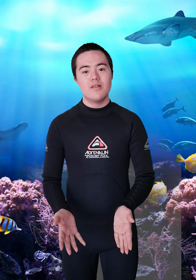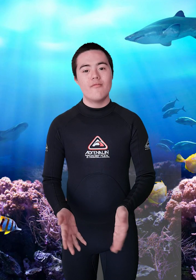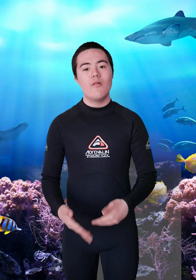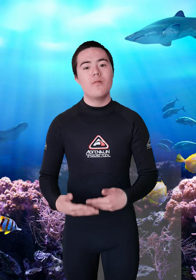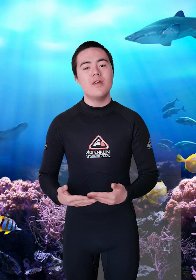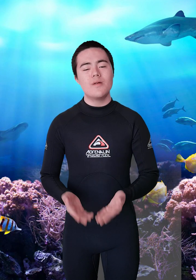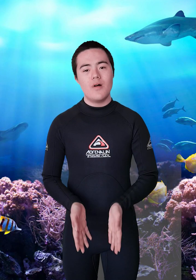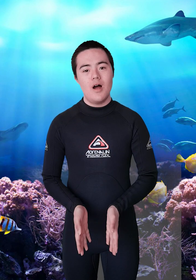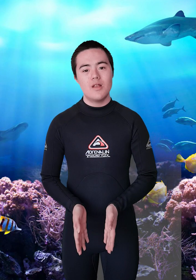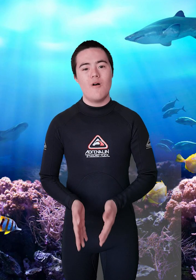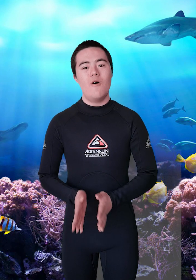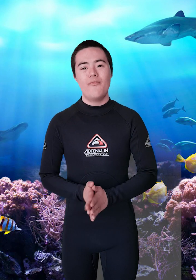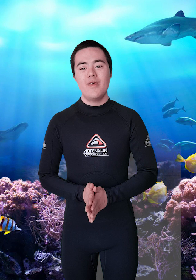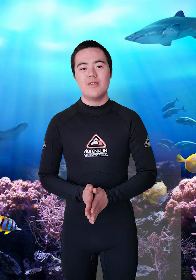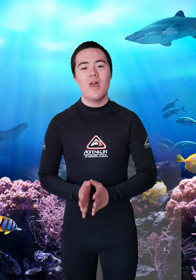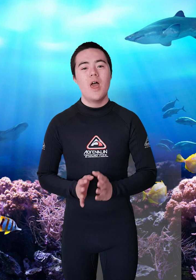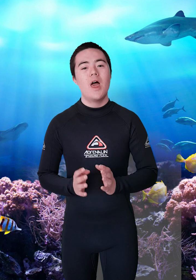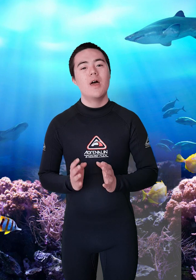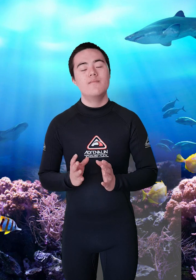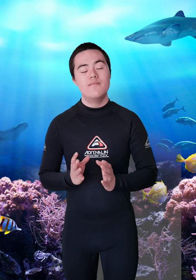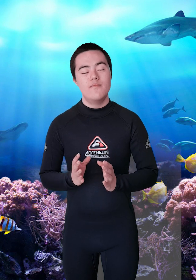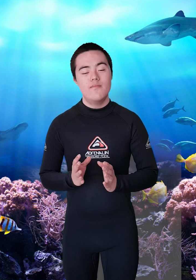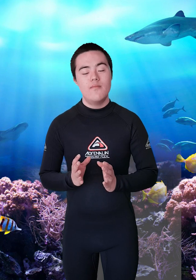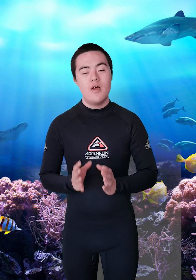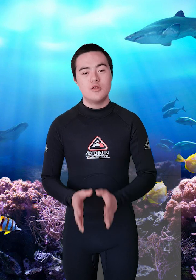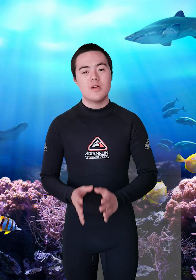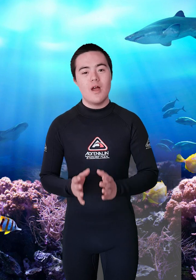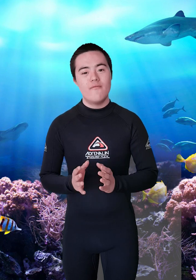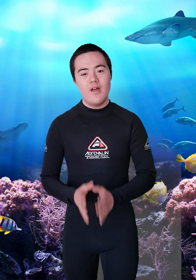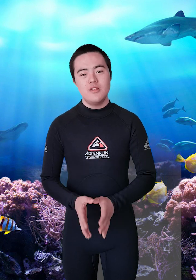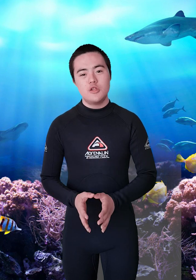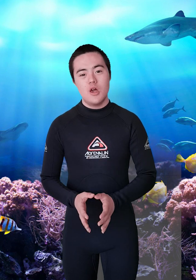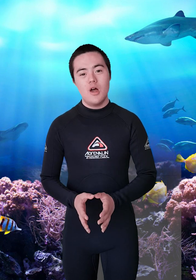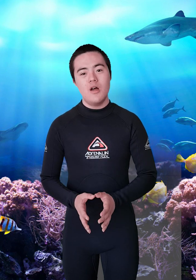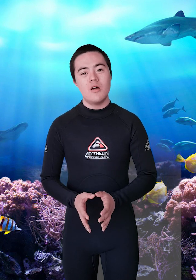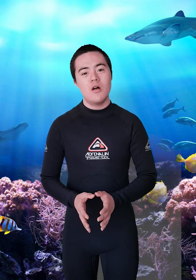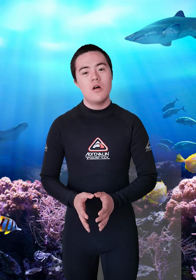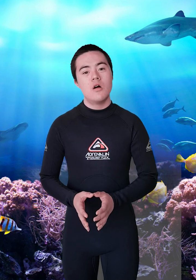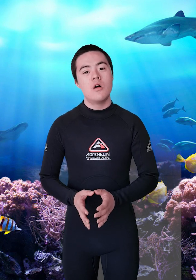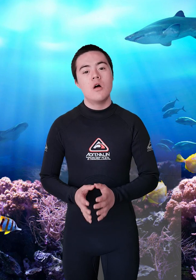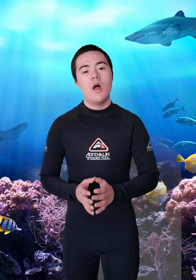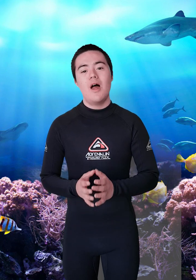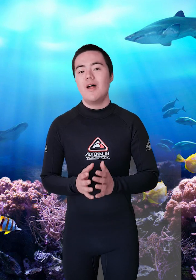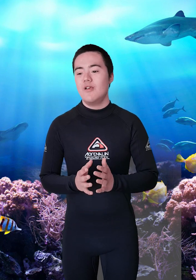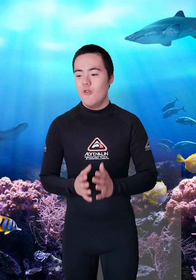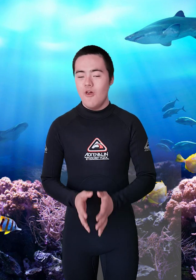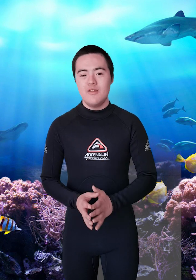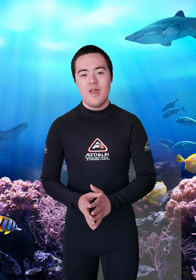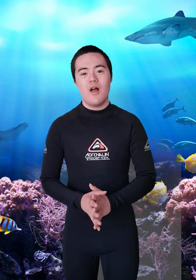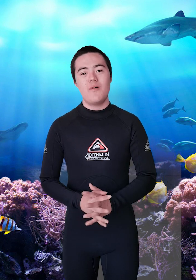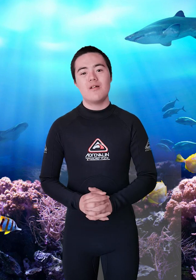for being a part on this magic adventure and learning about the